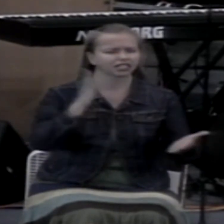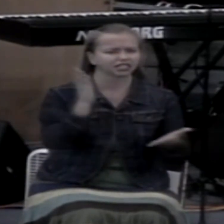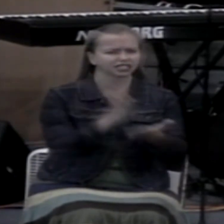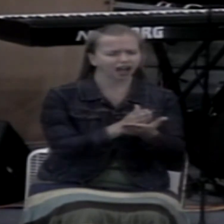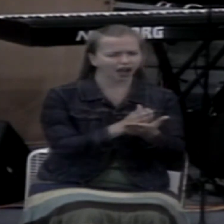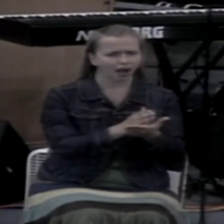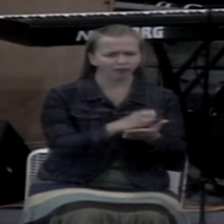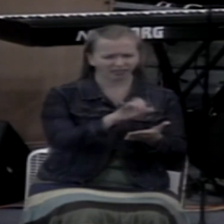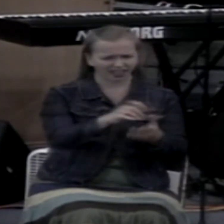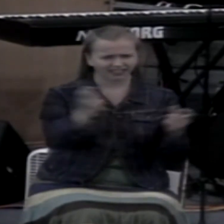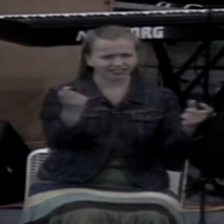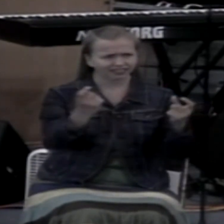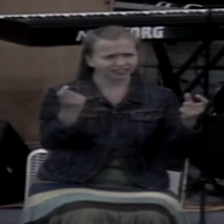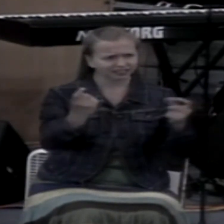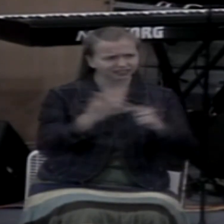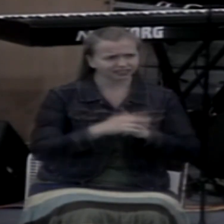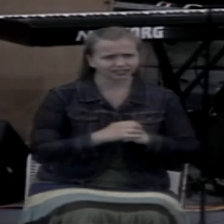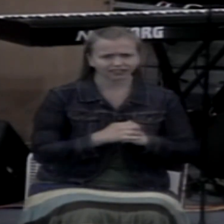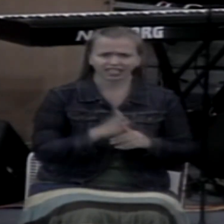because that's not our job.